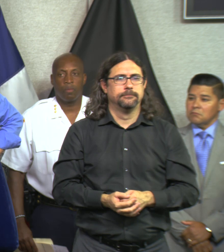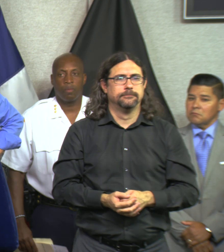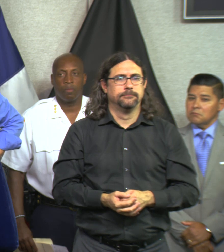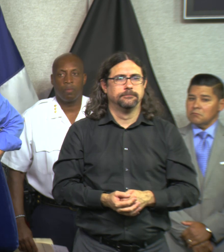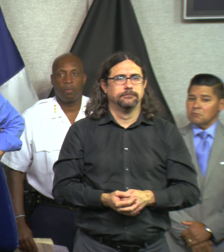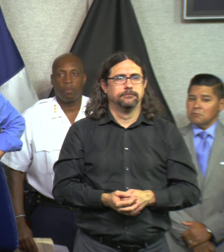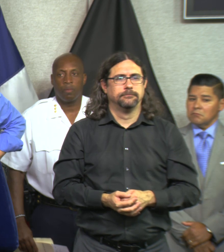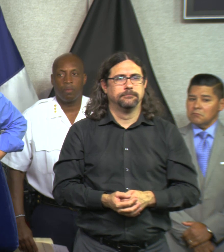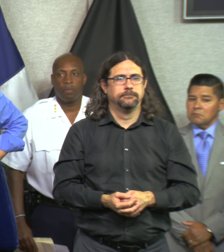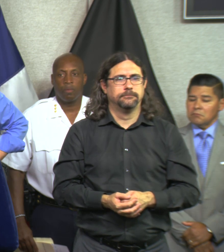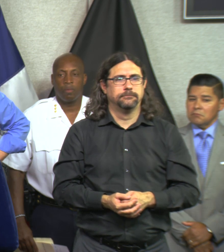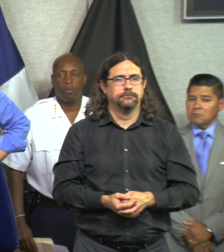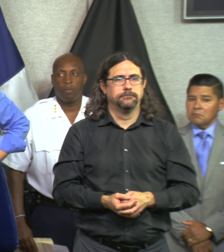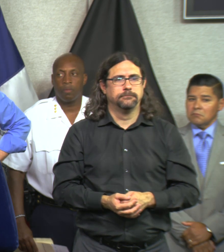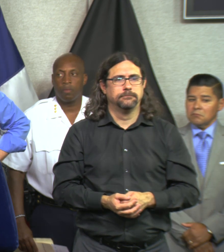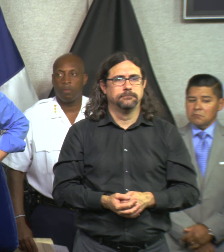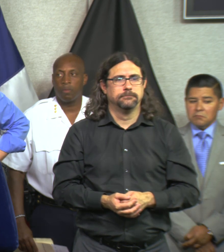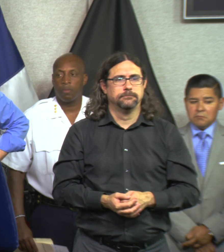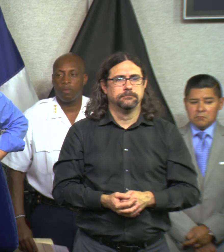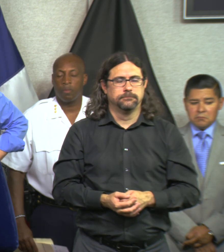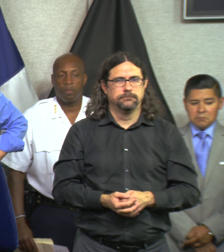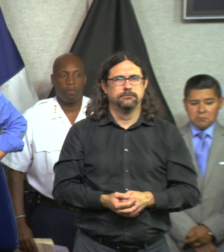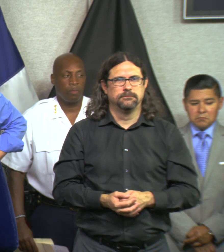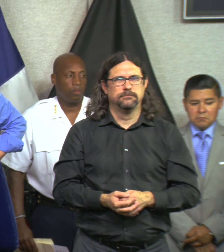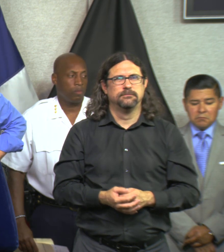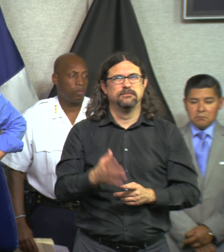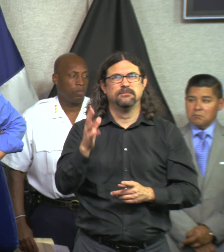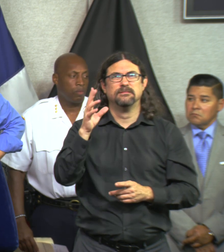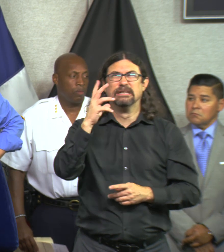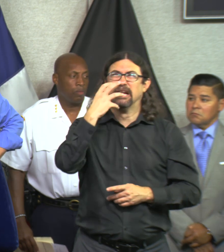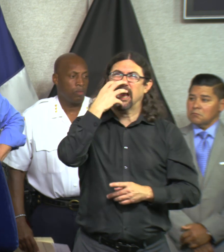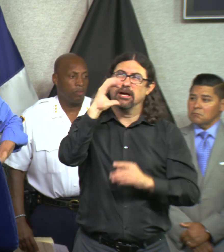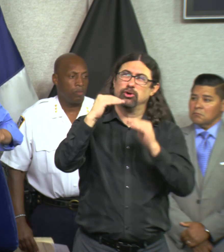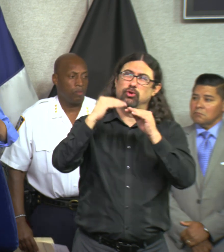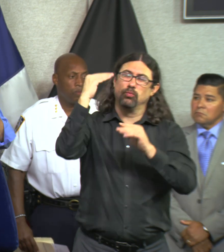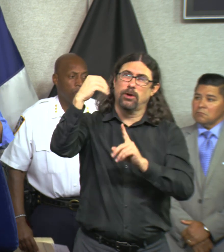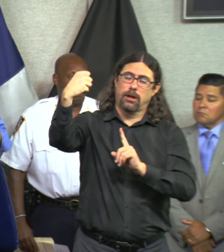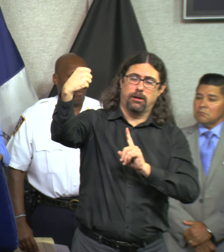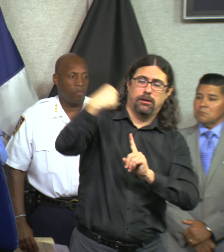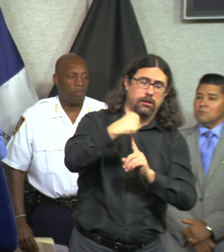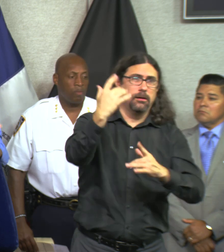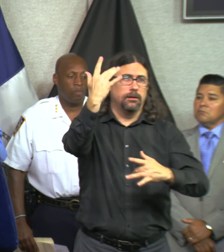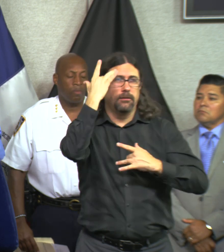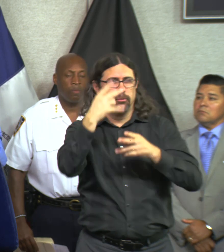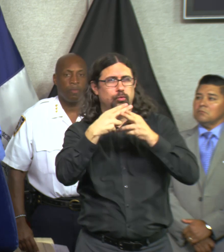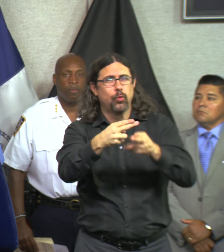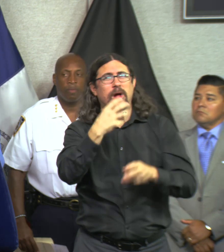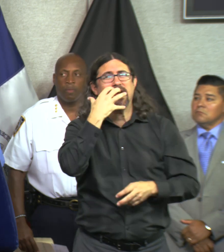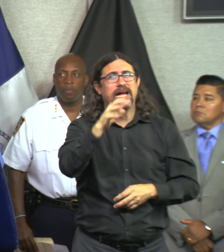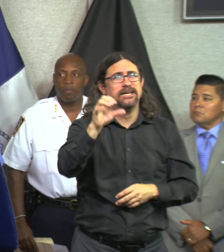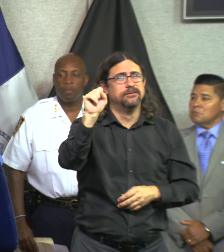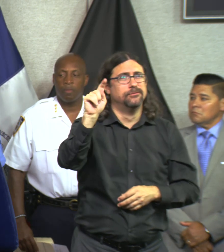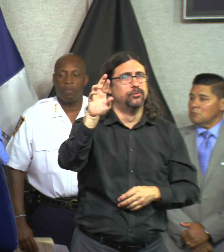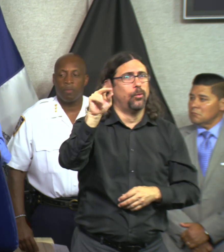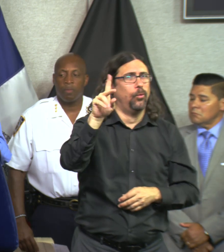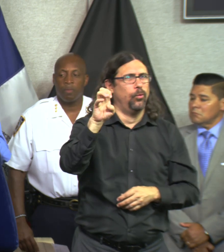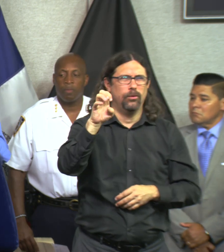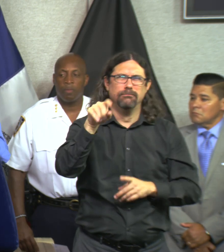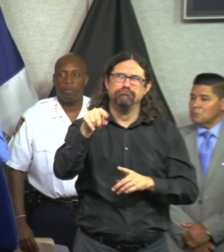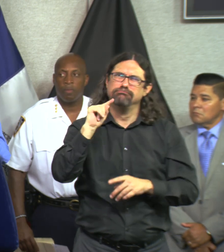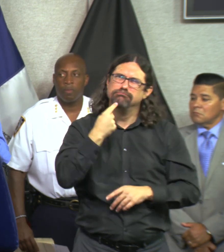very seriously. Dr. Barbeau will go into all of the symptoms, but if it feels like something unusual is